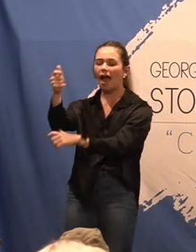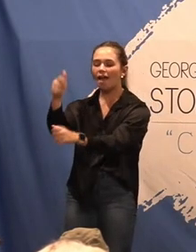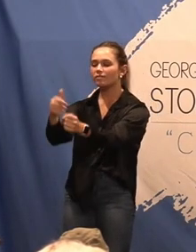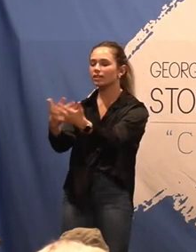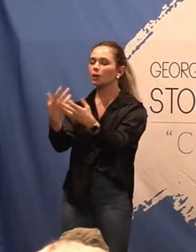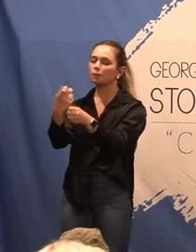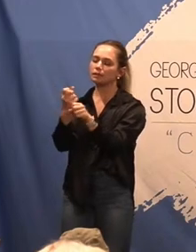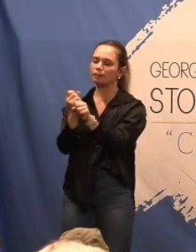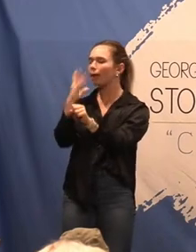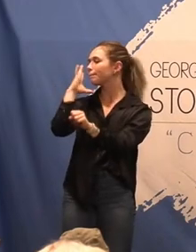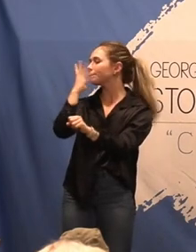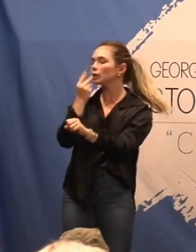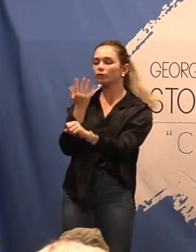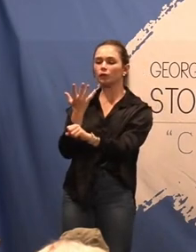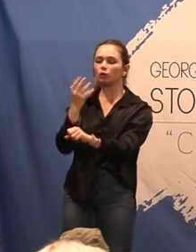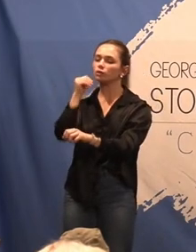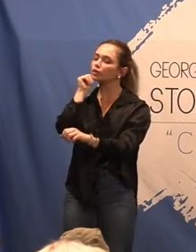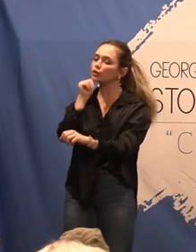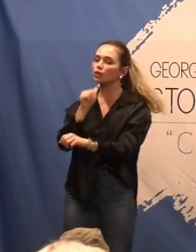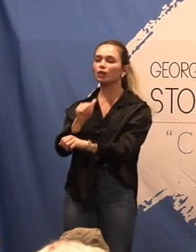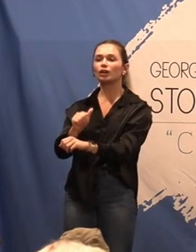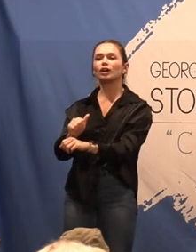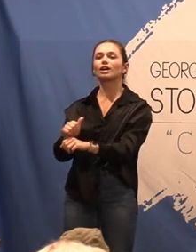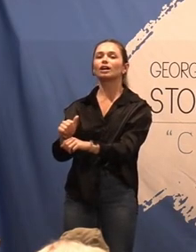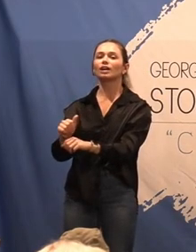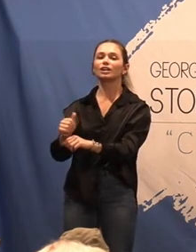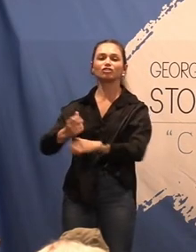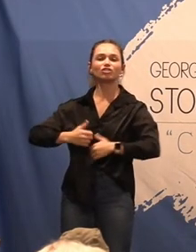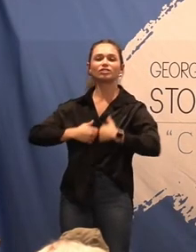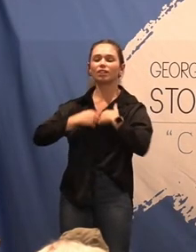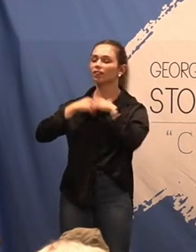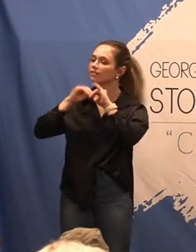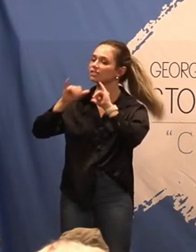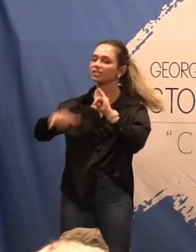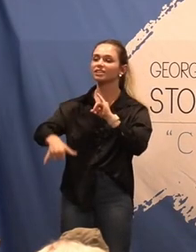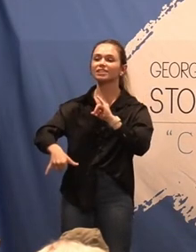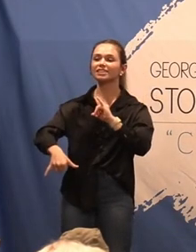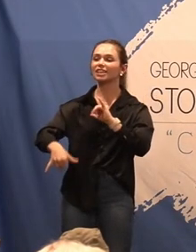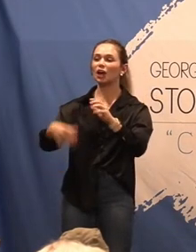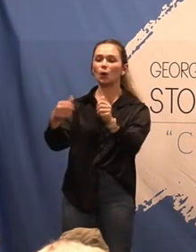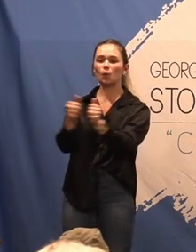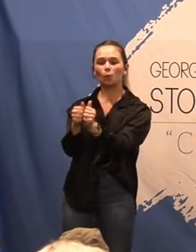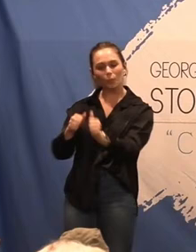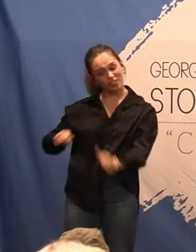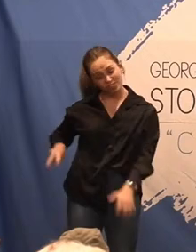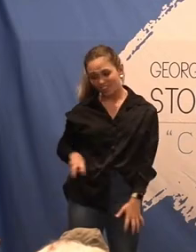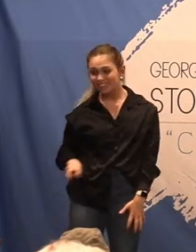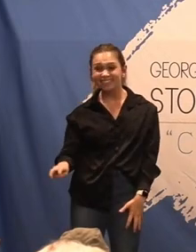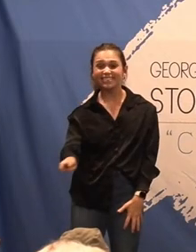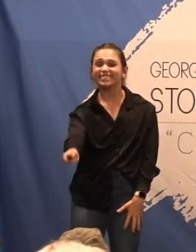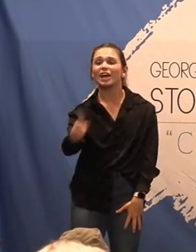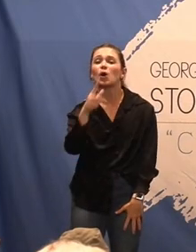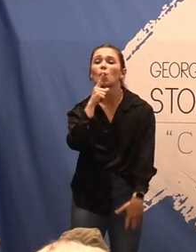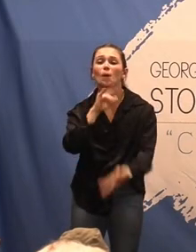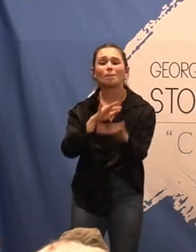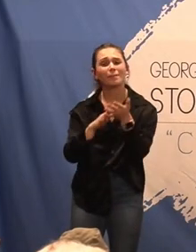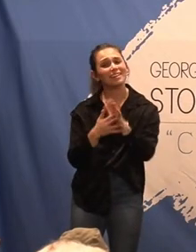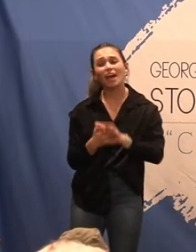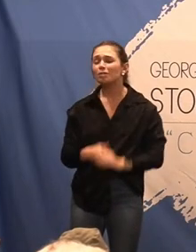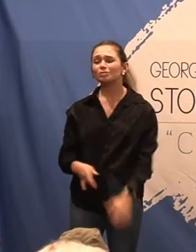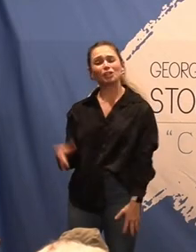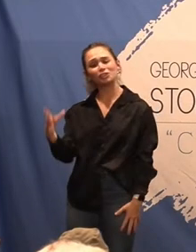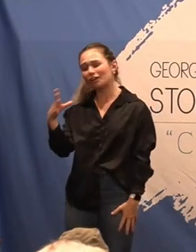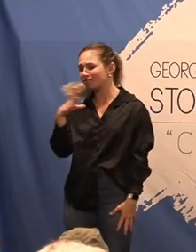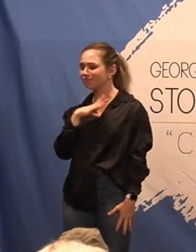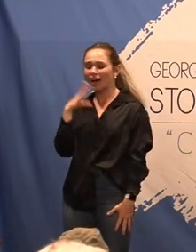made beautiful. And the girl, she lives there still with that snake, who became quite a fine